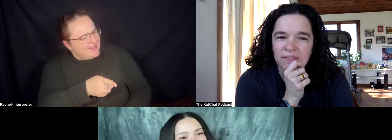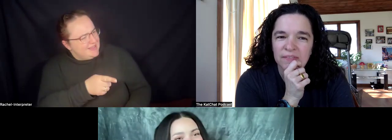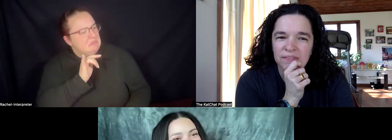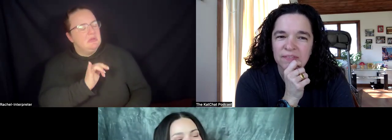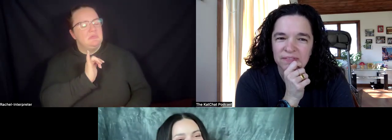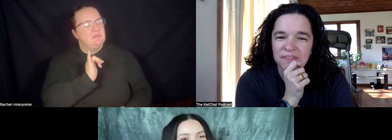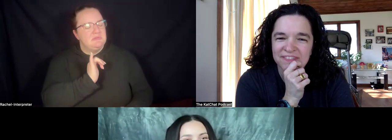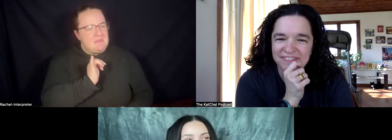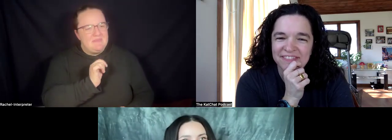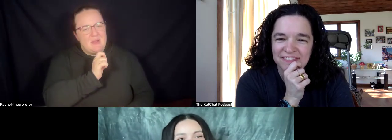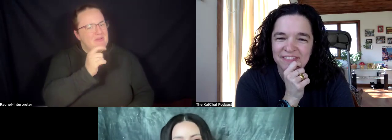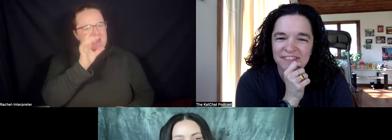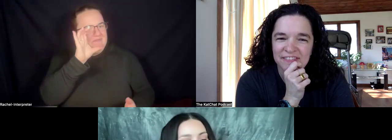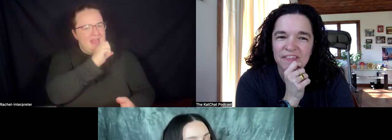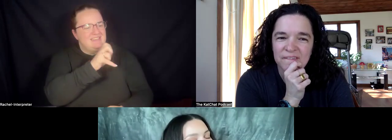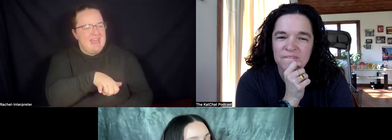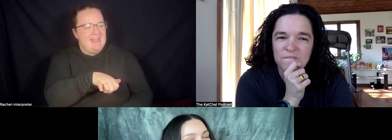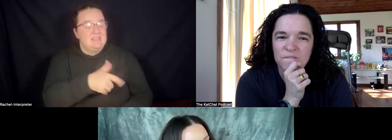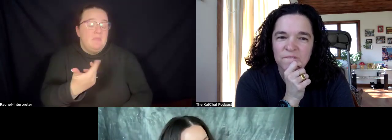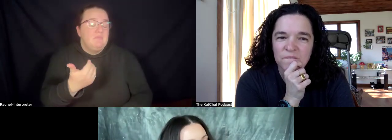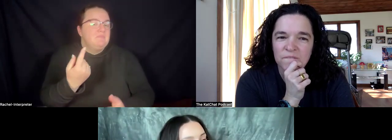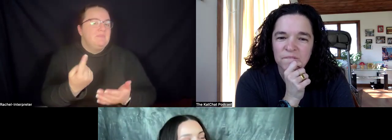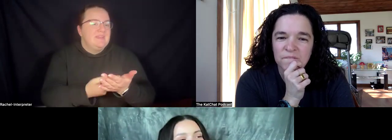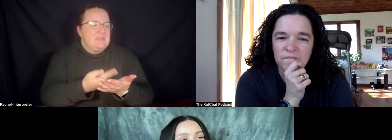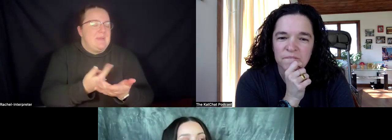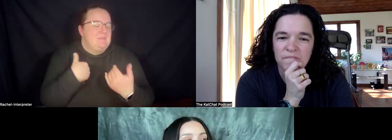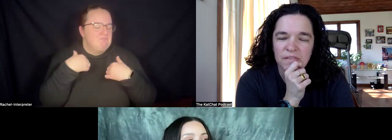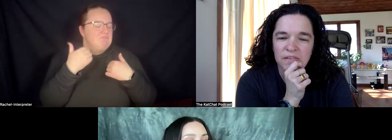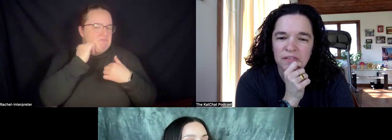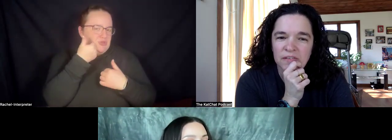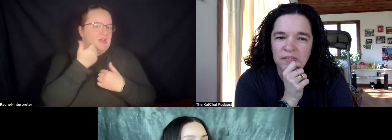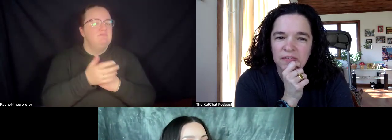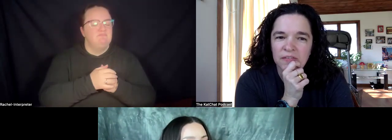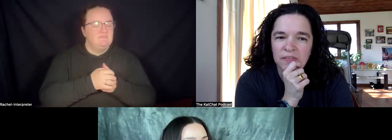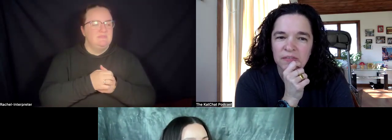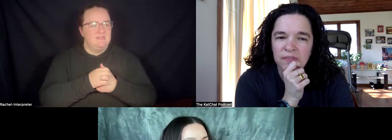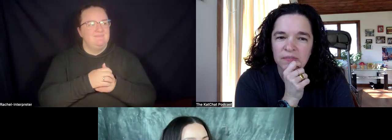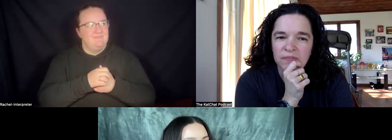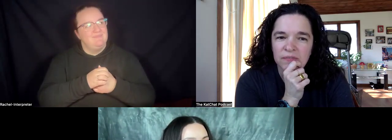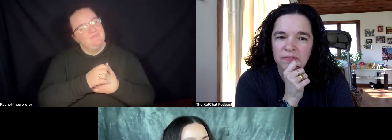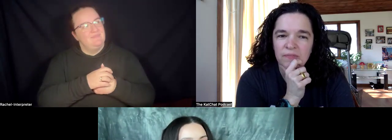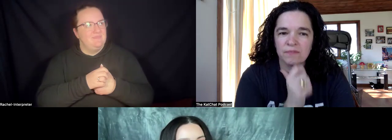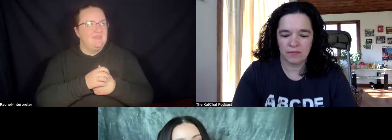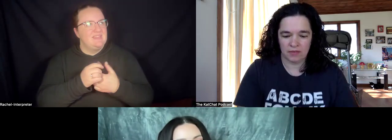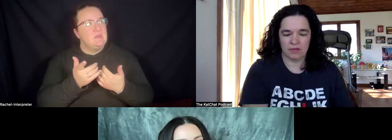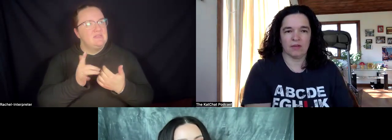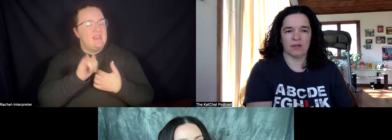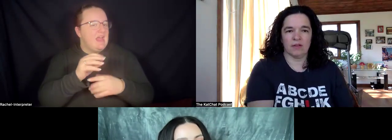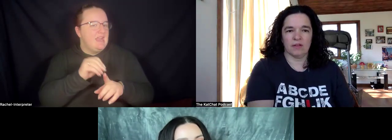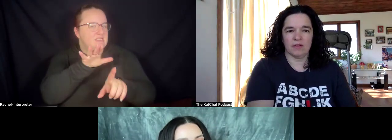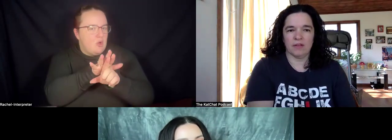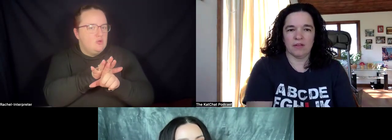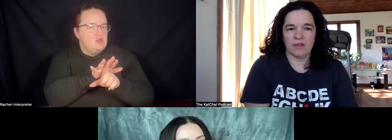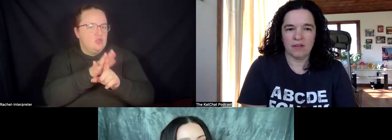okay. We didn't think that." And I can have my moments still. I can be shy from time to time, but it was having that exposure young